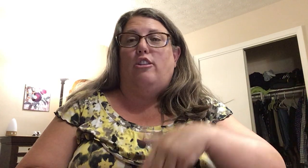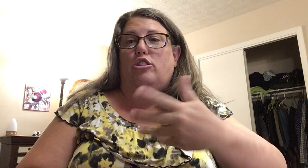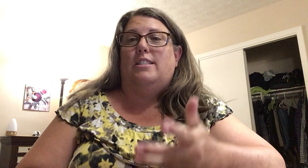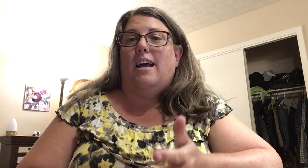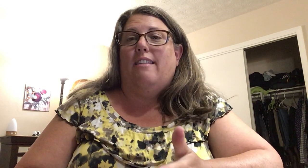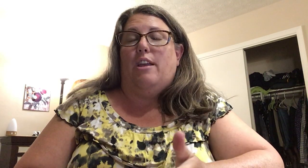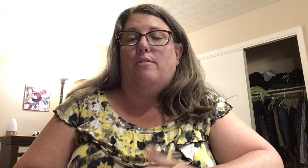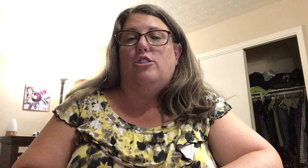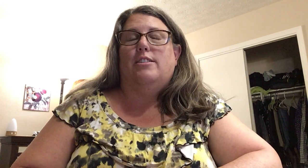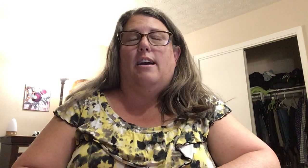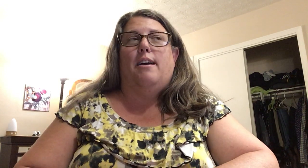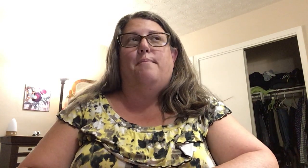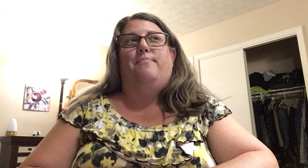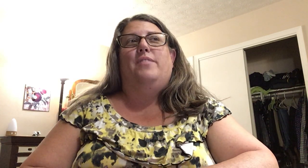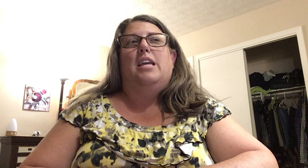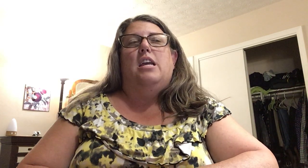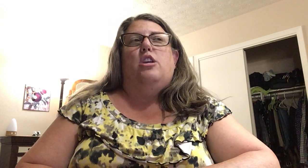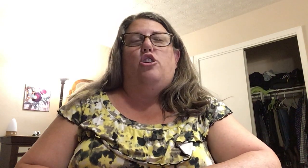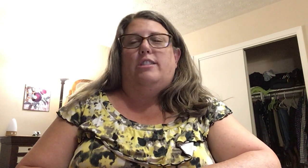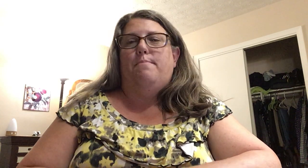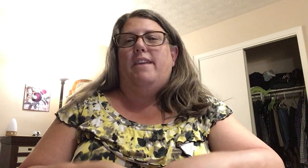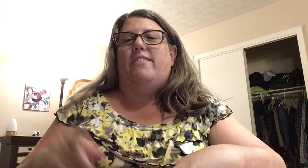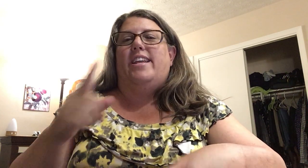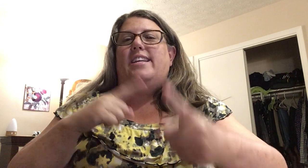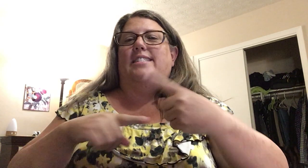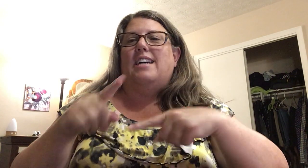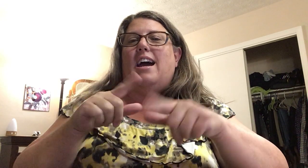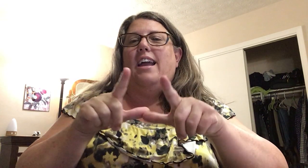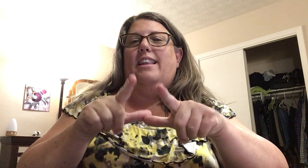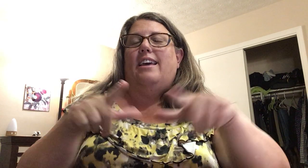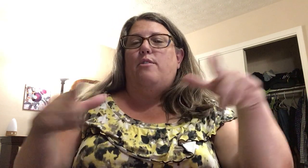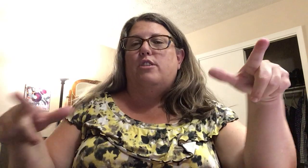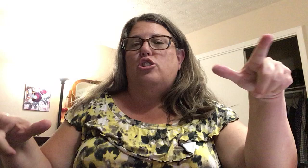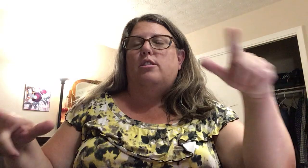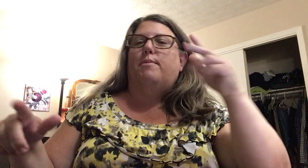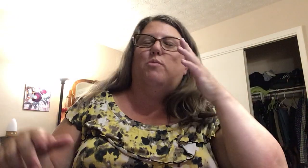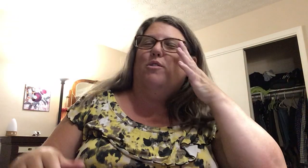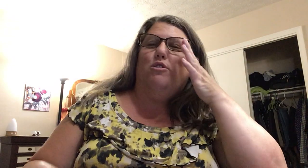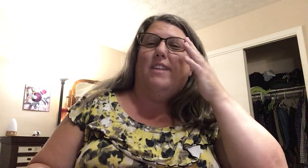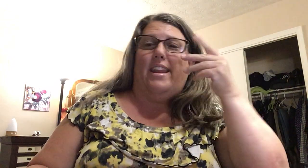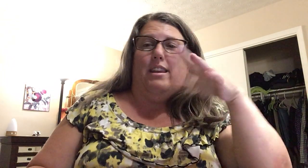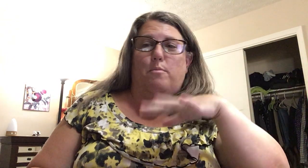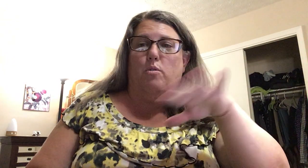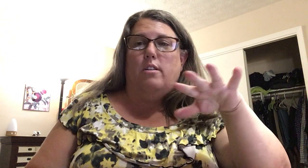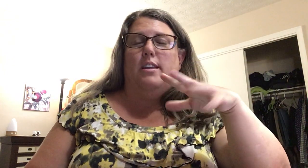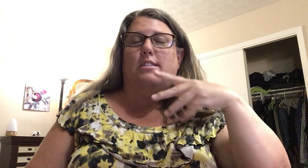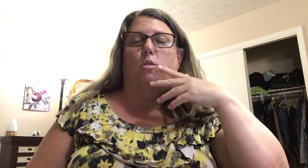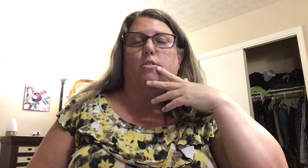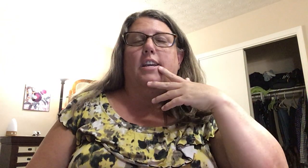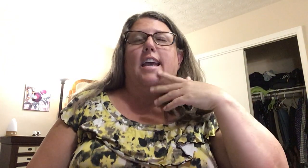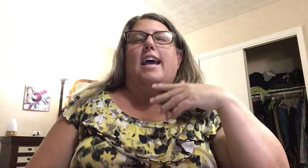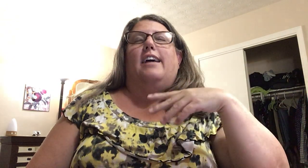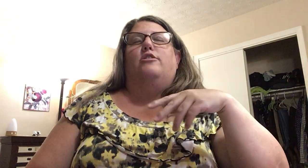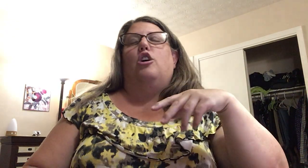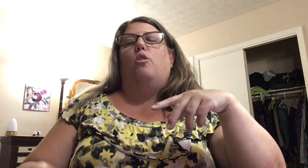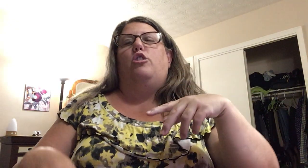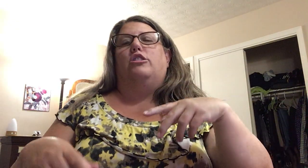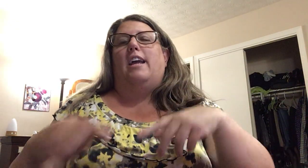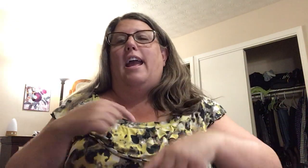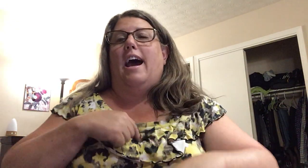learned sign language. Used to be that they did sign language, but we don't do that anymore. It's old. And so you could say